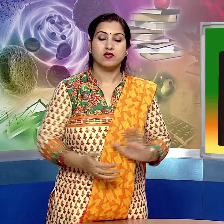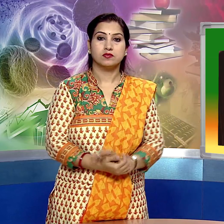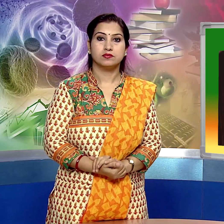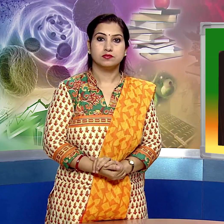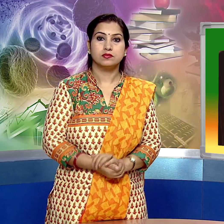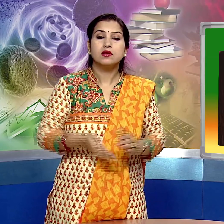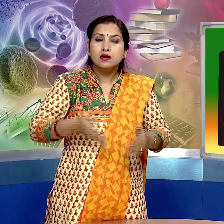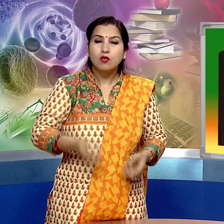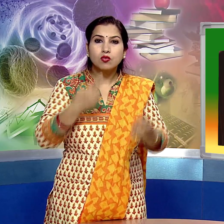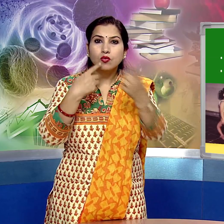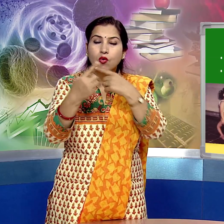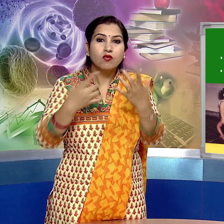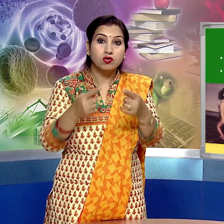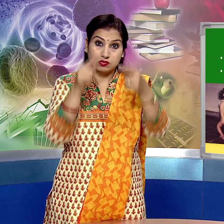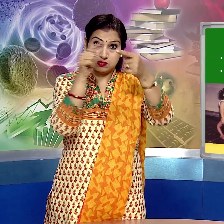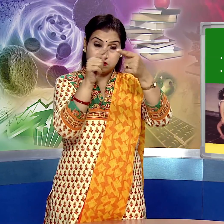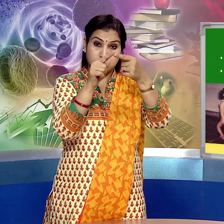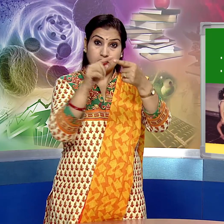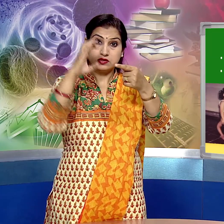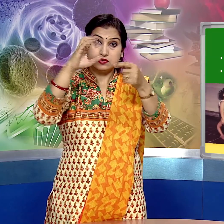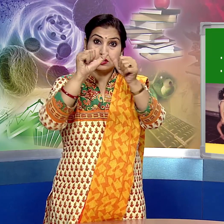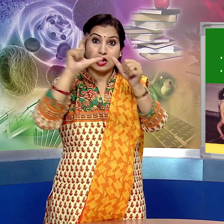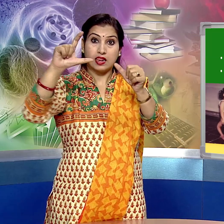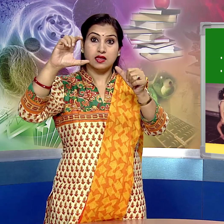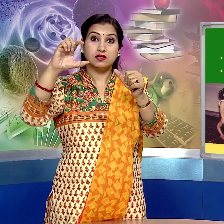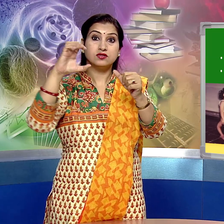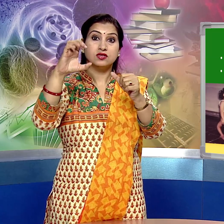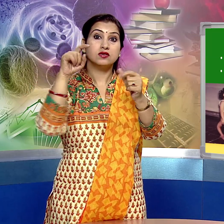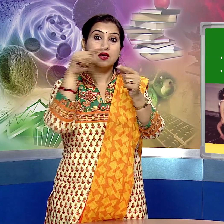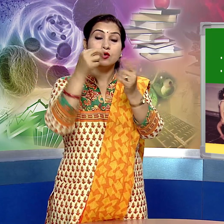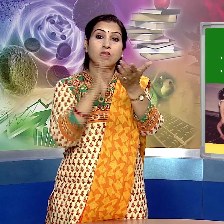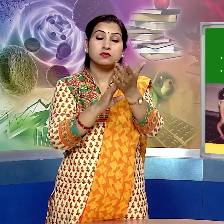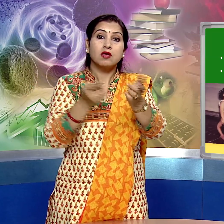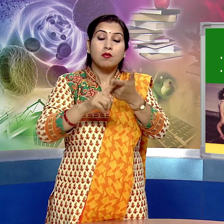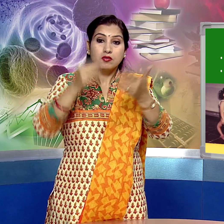Now we will talk about deficiency of calcium.